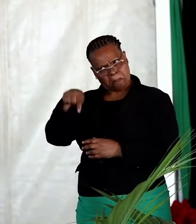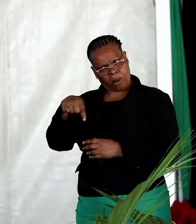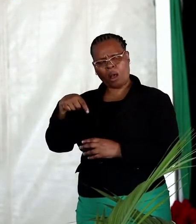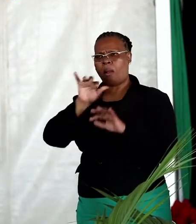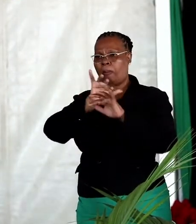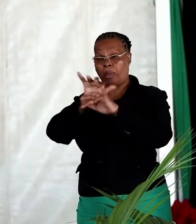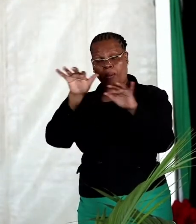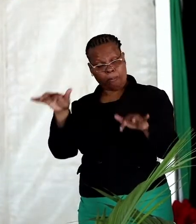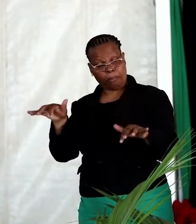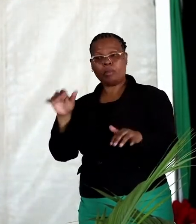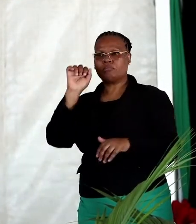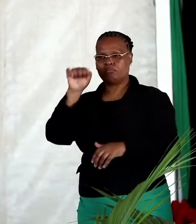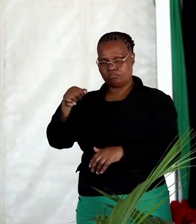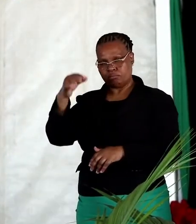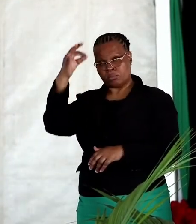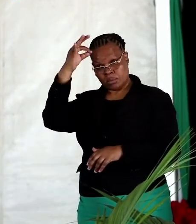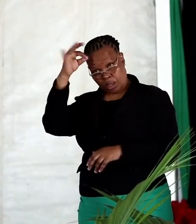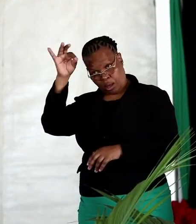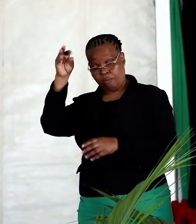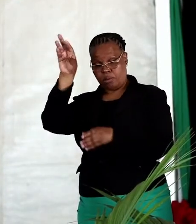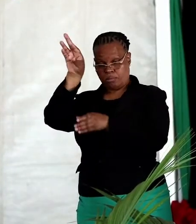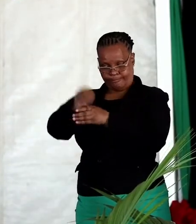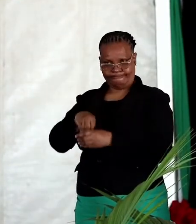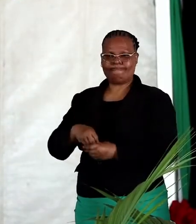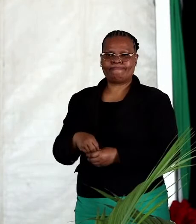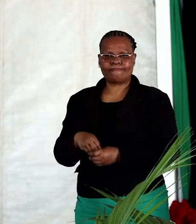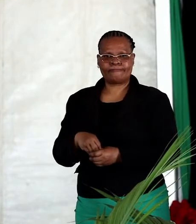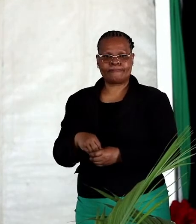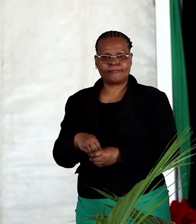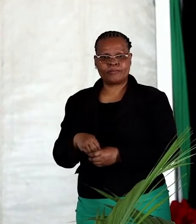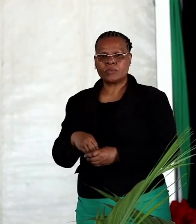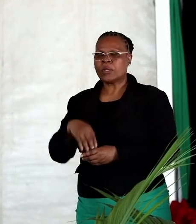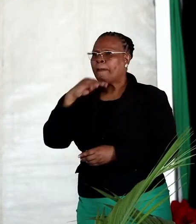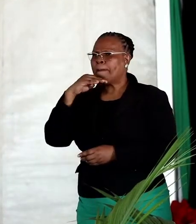saying that, "Ugqozo uyayishiya le ndawo."